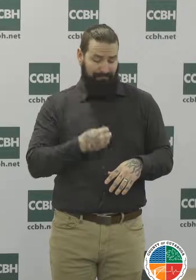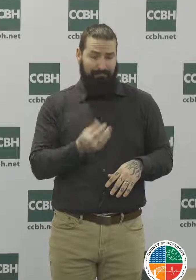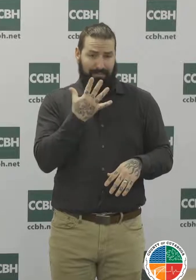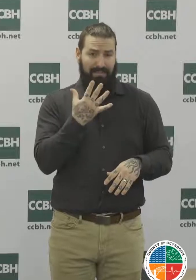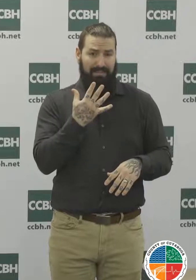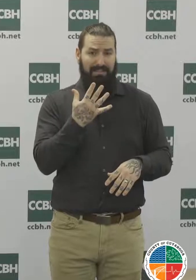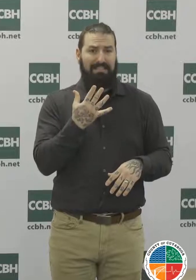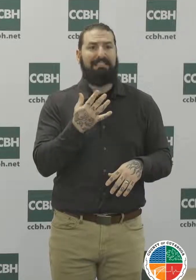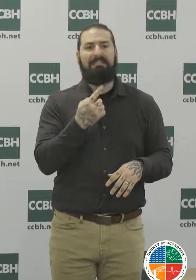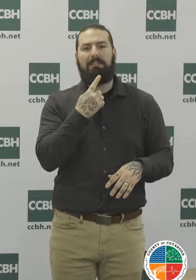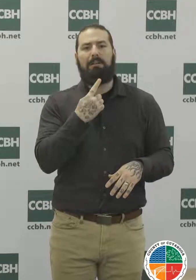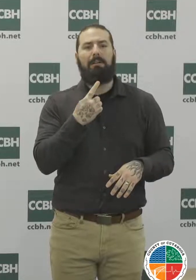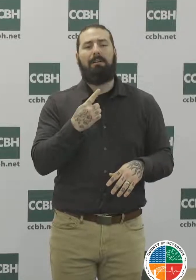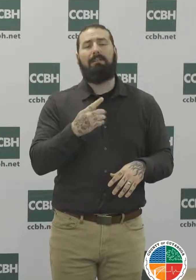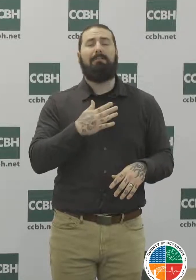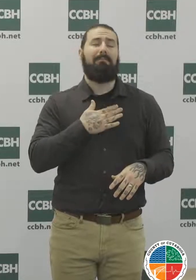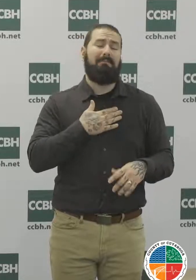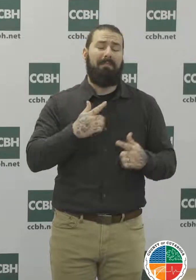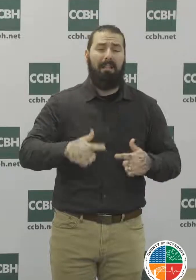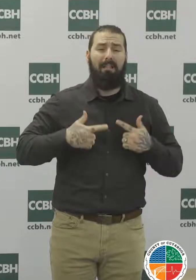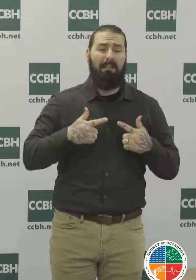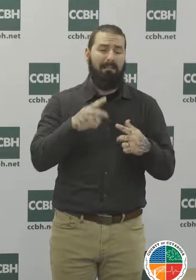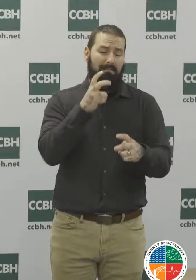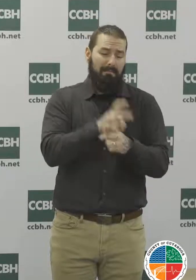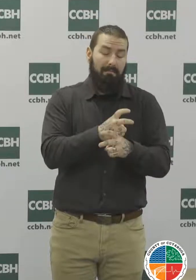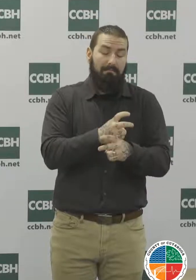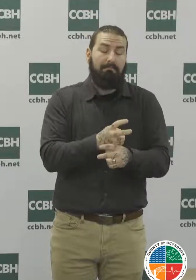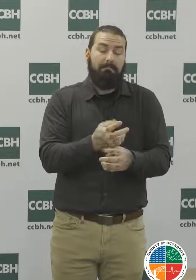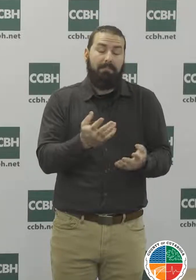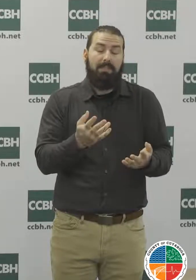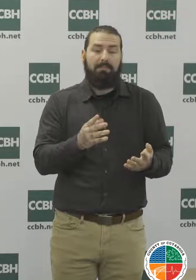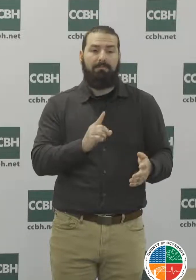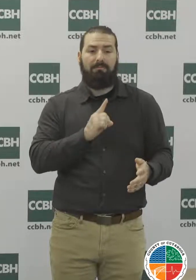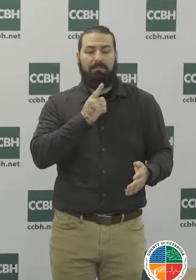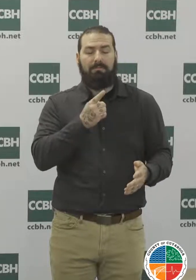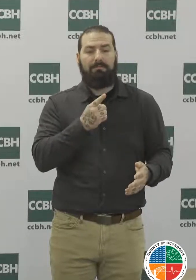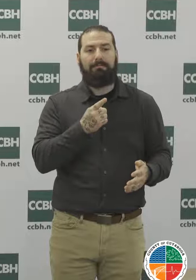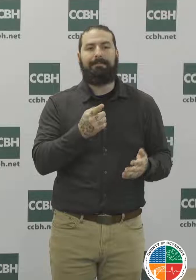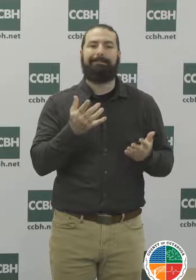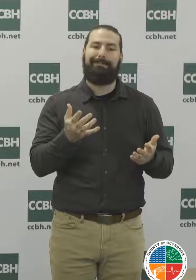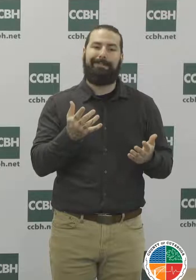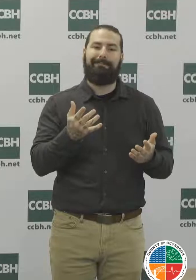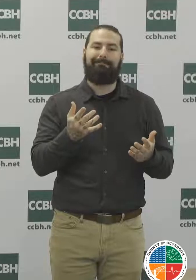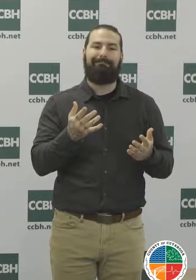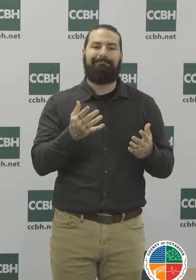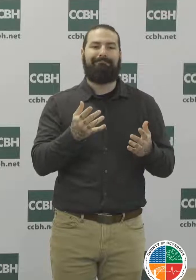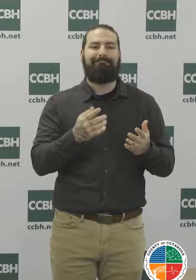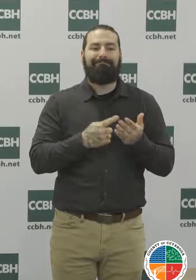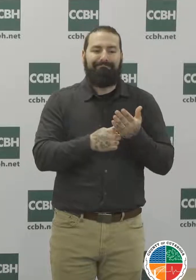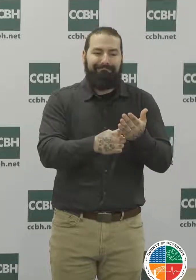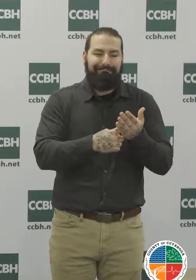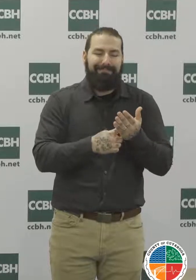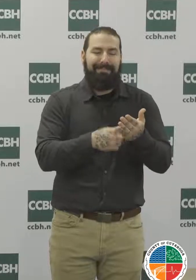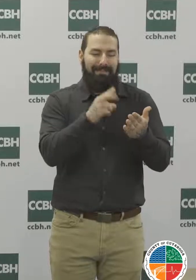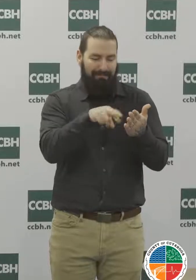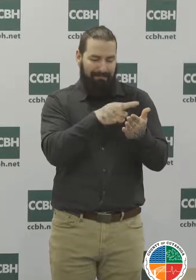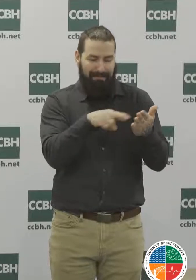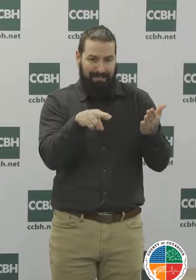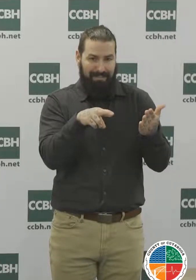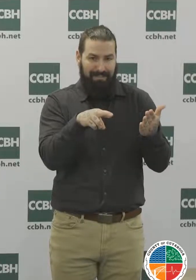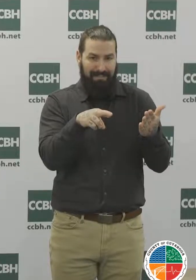their lives have been hard, and that's truth. But this conversation about racism in no